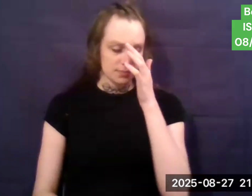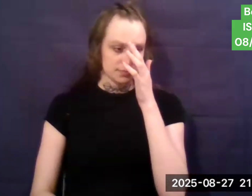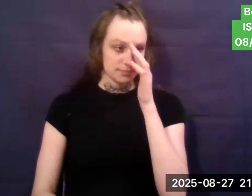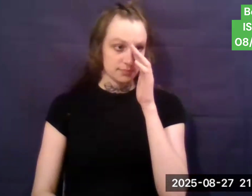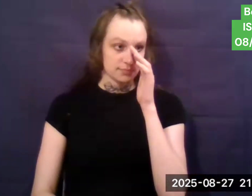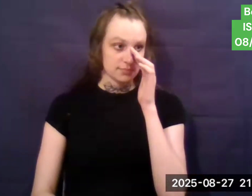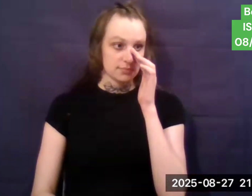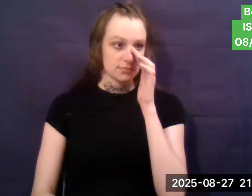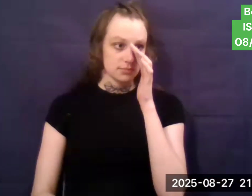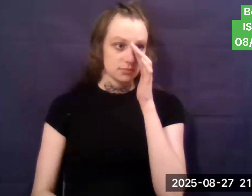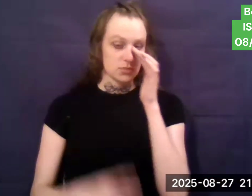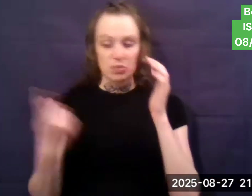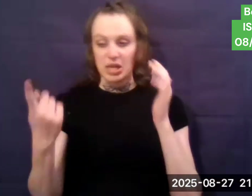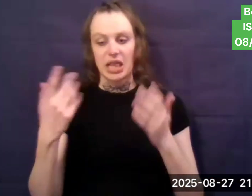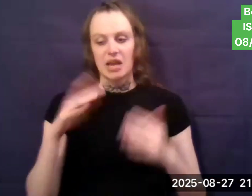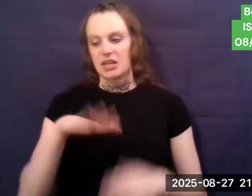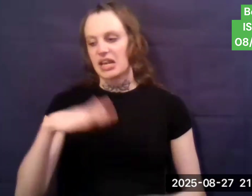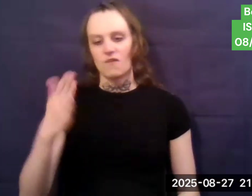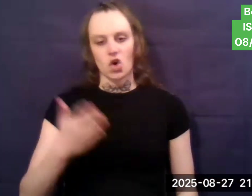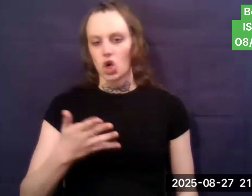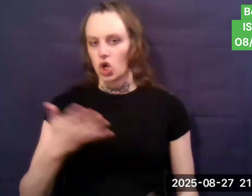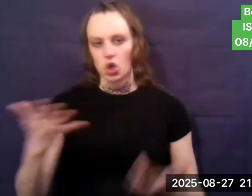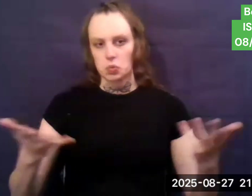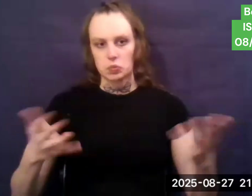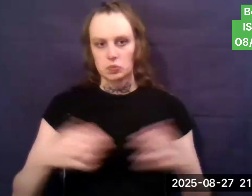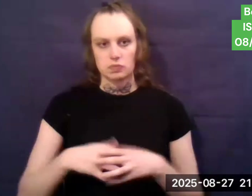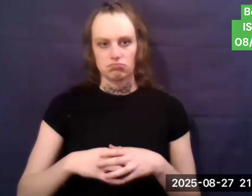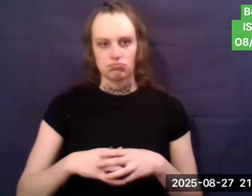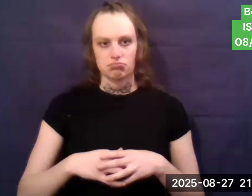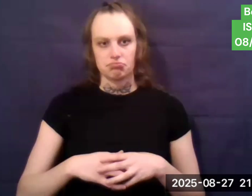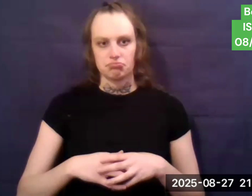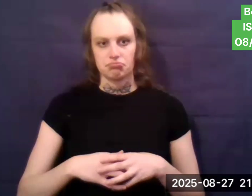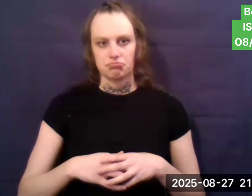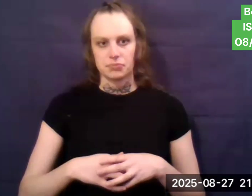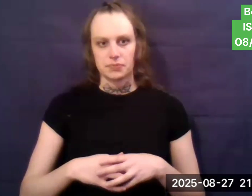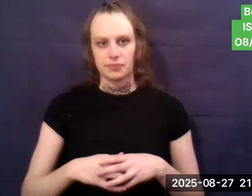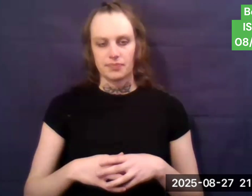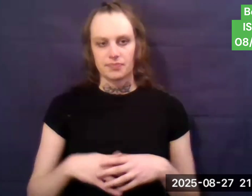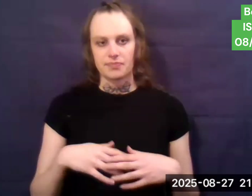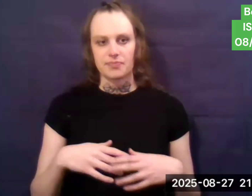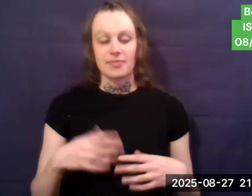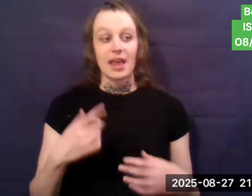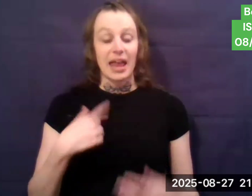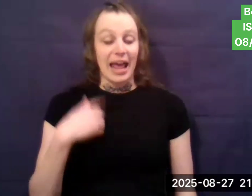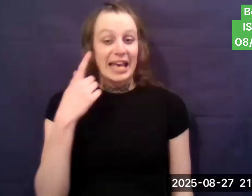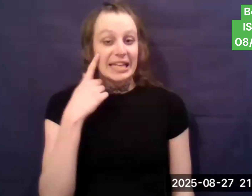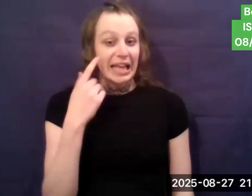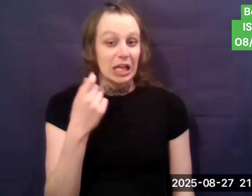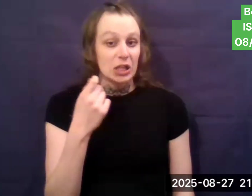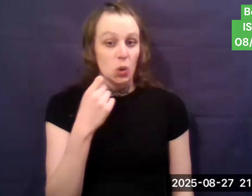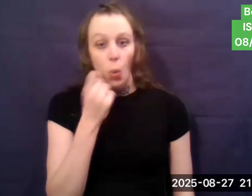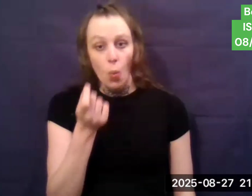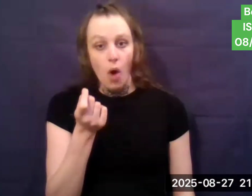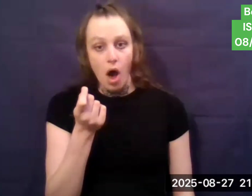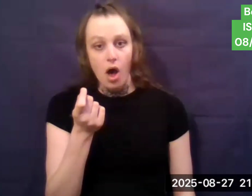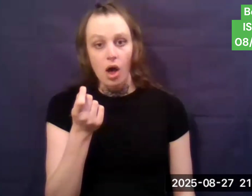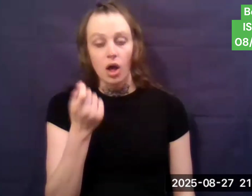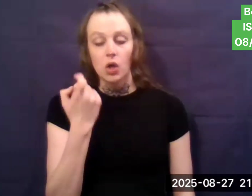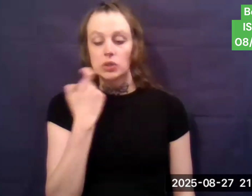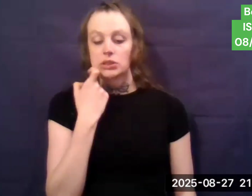never been a thing in my community, which I think is really cool. I mean, it was a shame, but